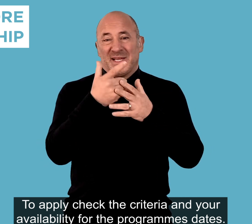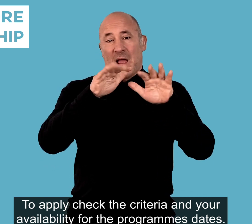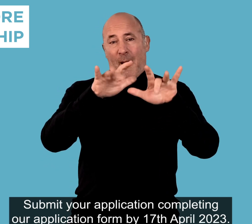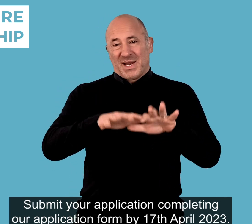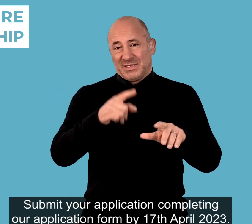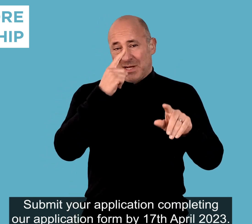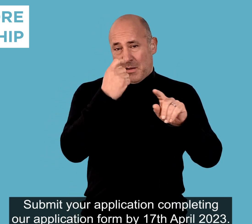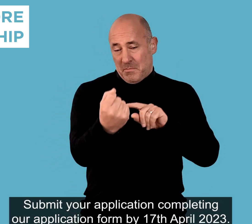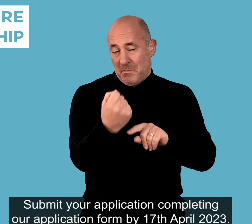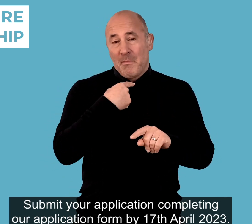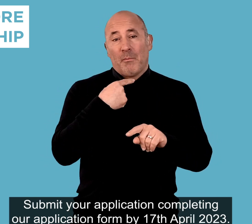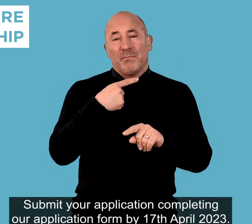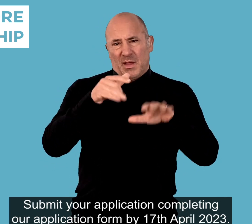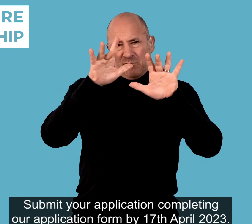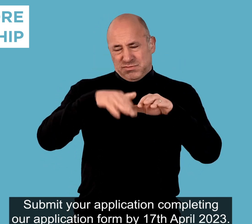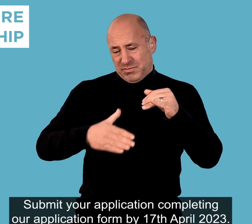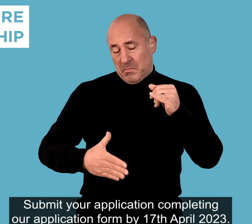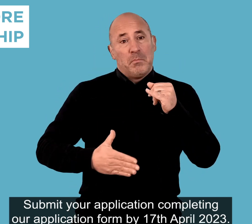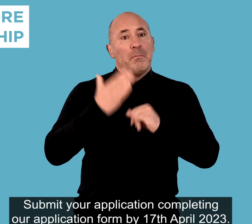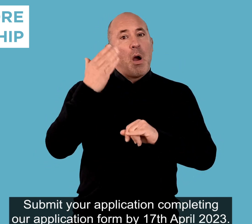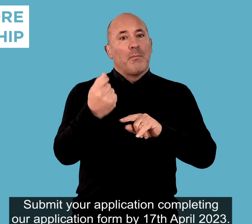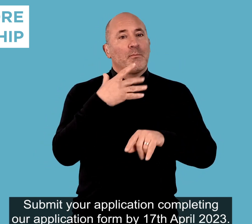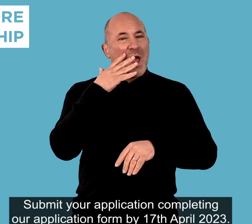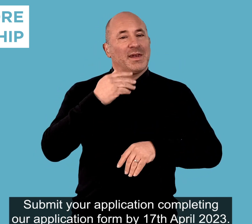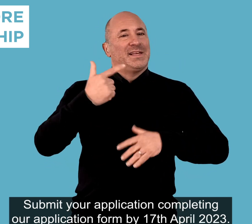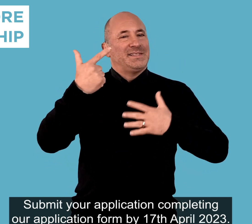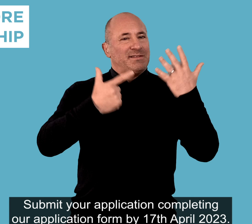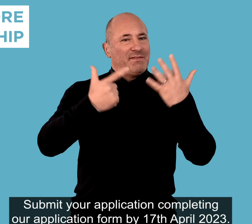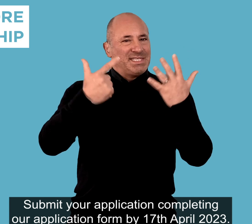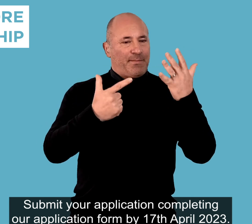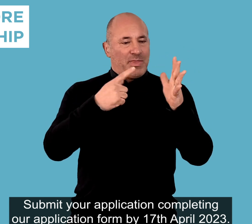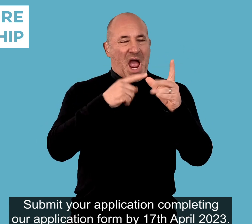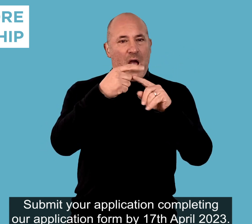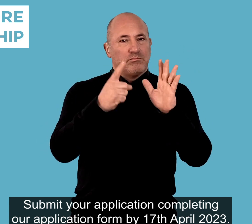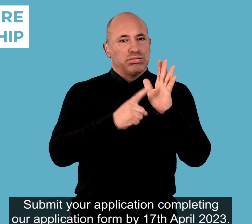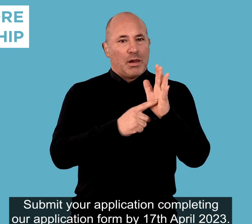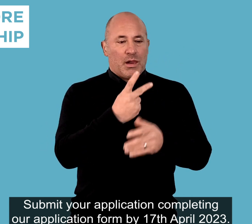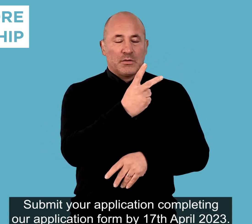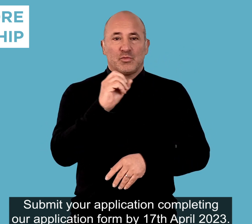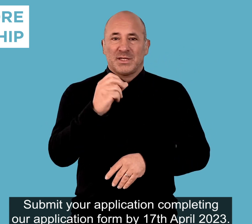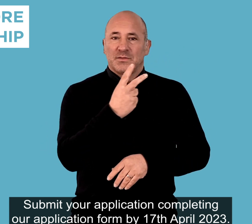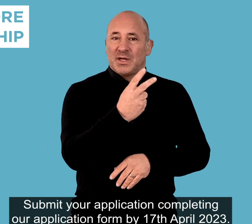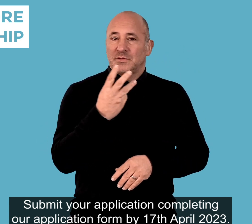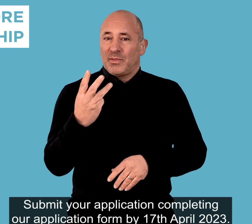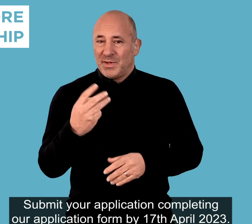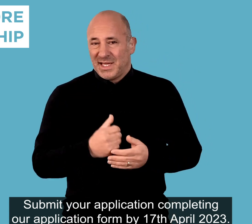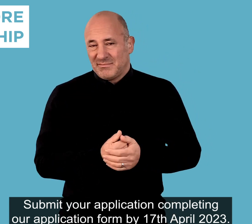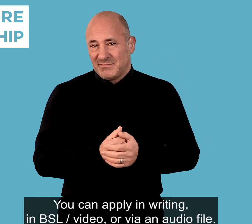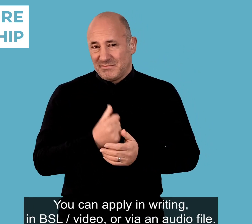Submit your application completing our application form by the 17th of April 2023 You can